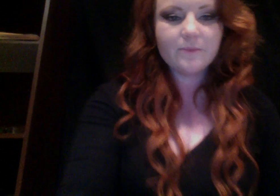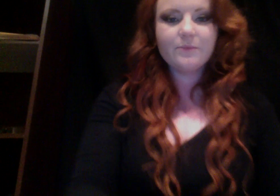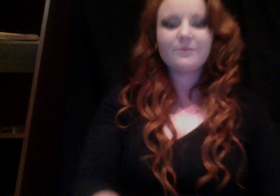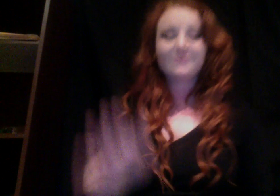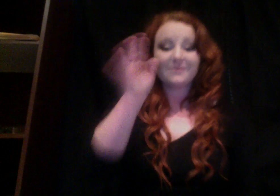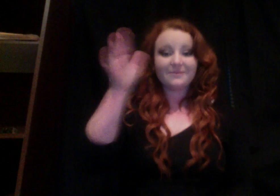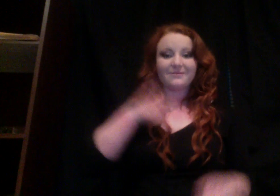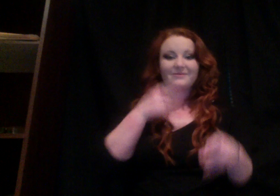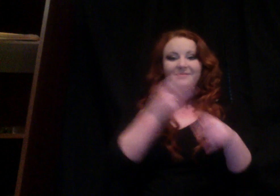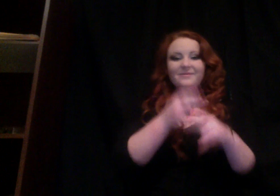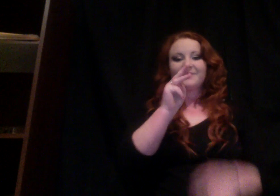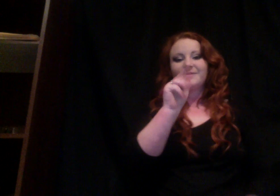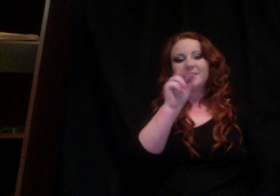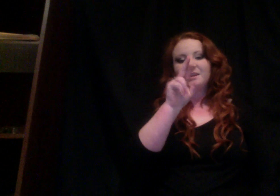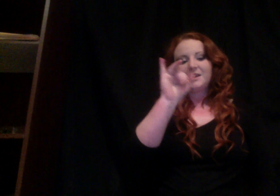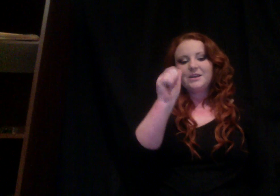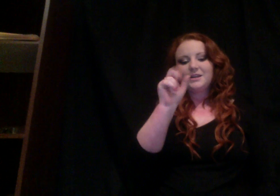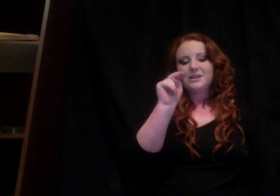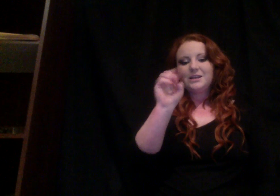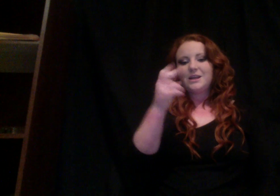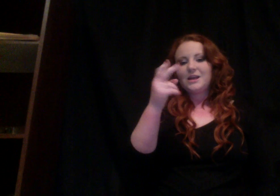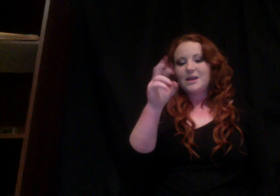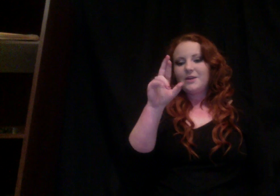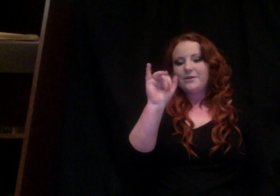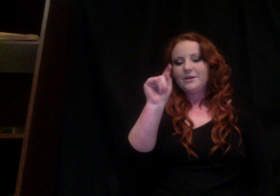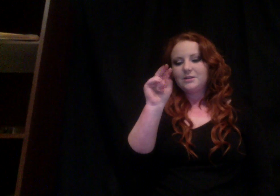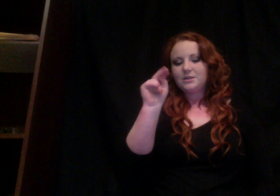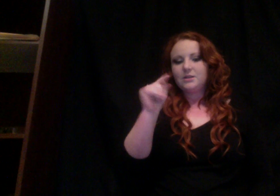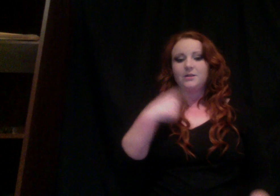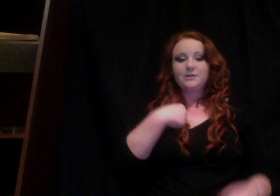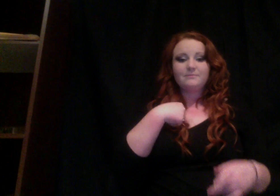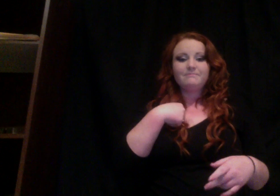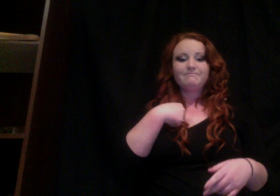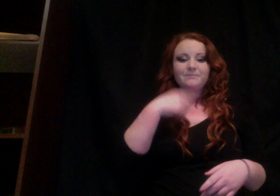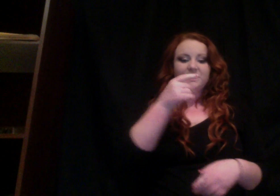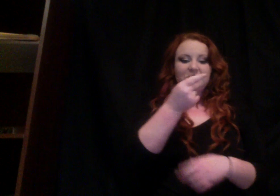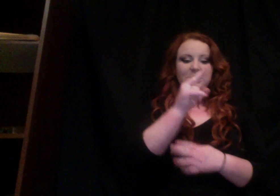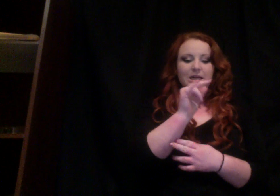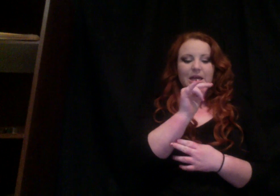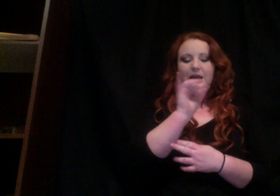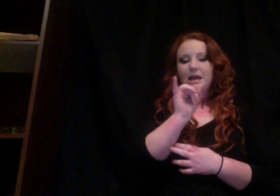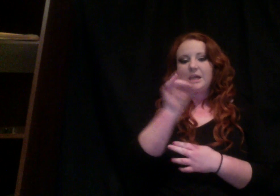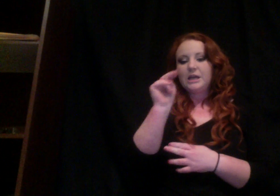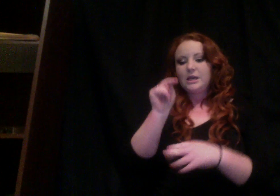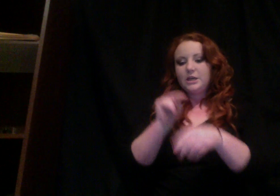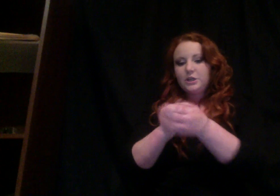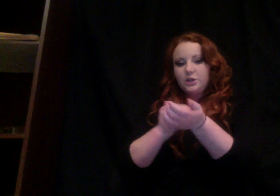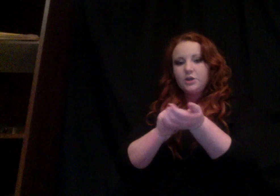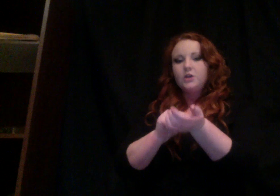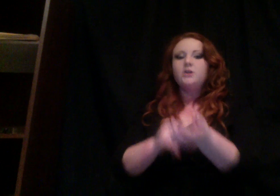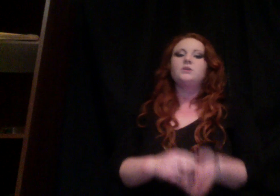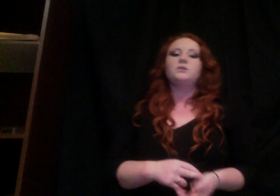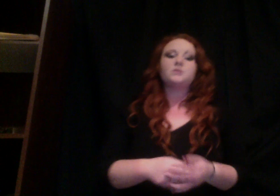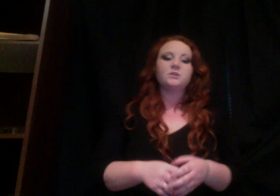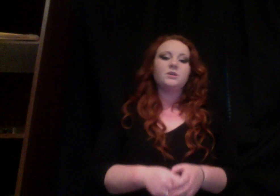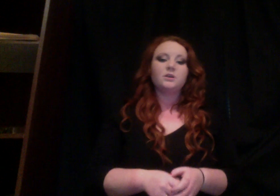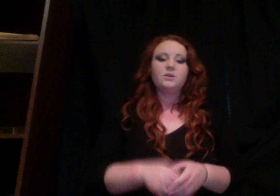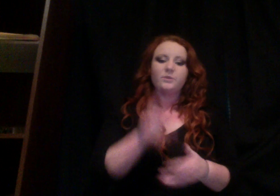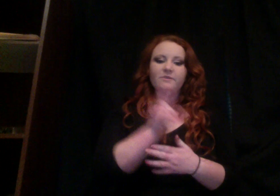Hi, my name is Mary Jane Harrington. I'm a GI nurse with Health Partners Riverside. GI stands for gastroenterology.